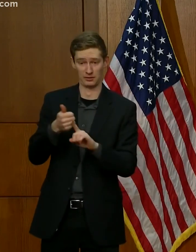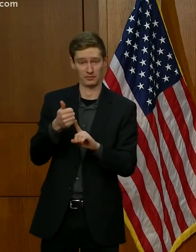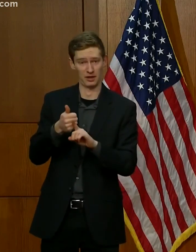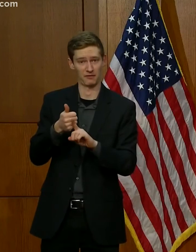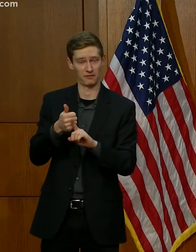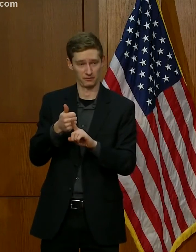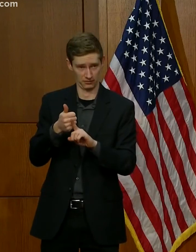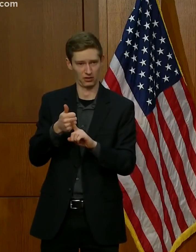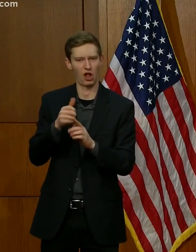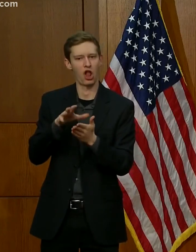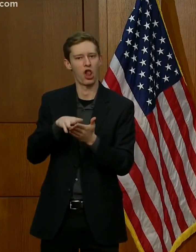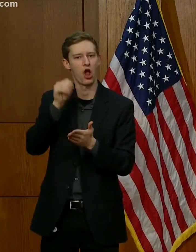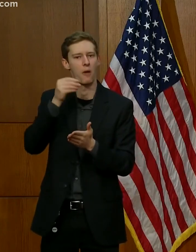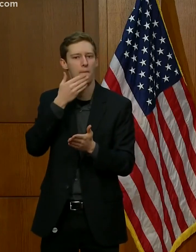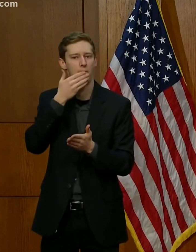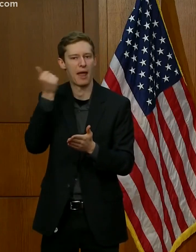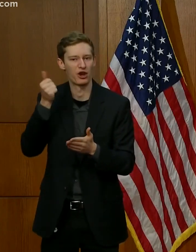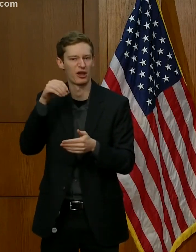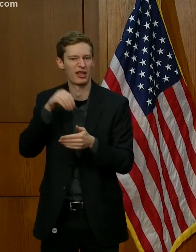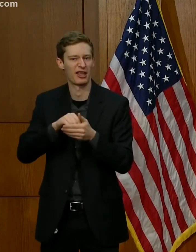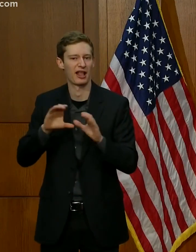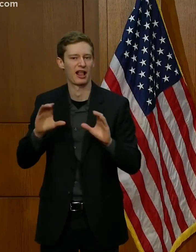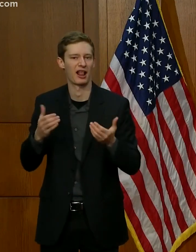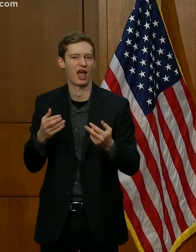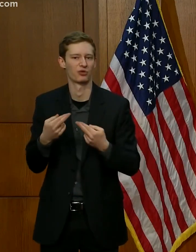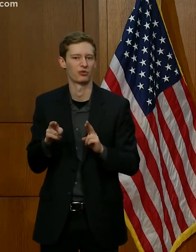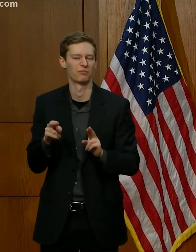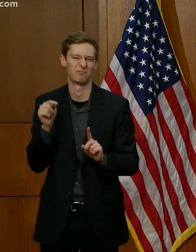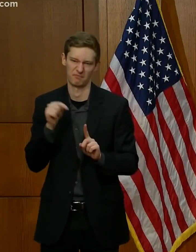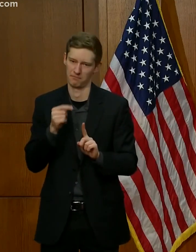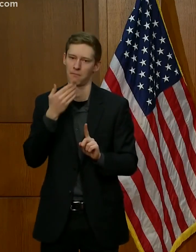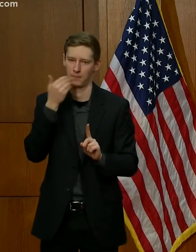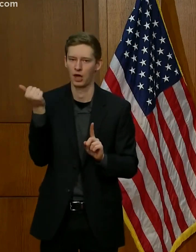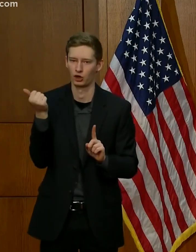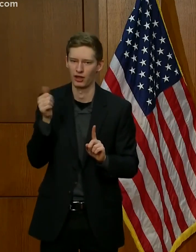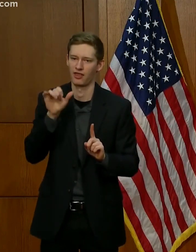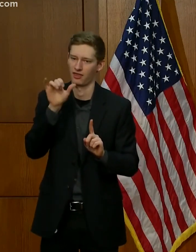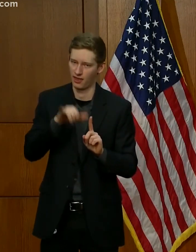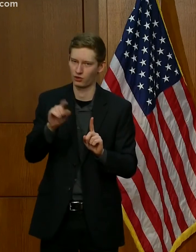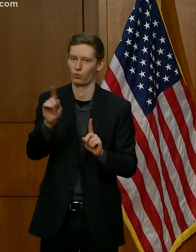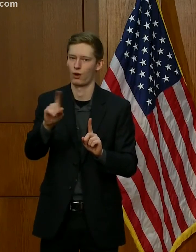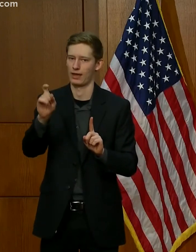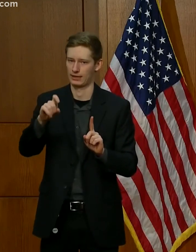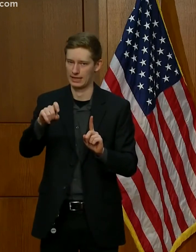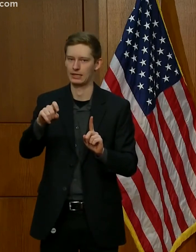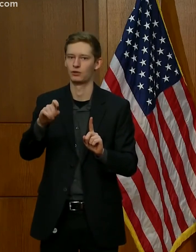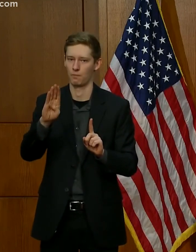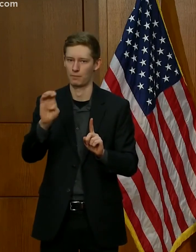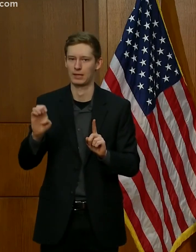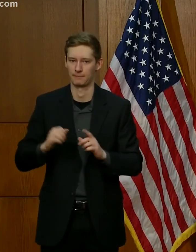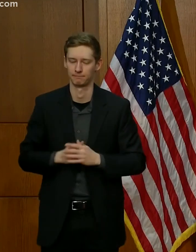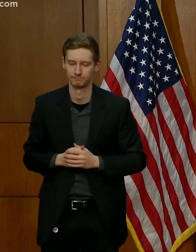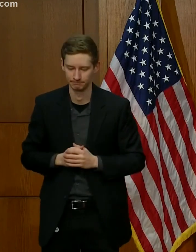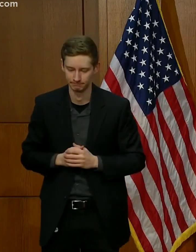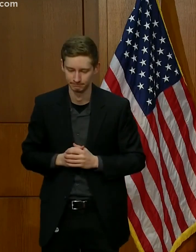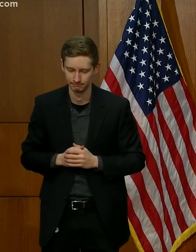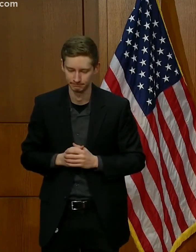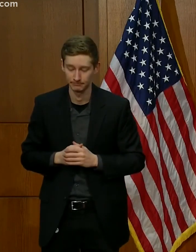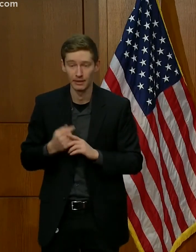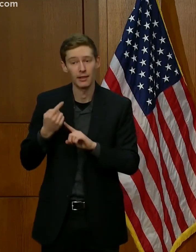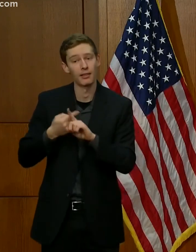better in classrooms, and that's where they need to be. Last month, we